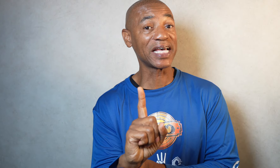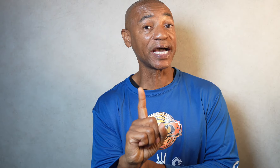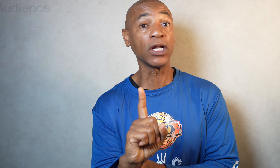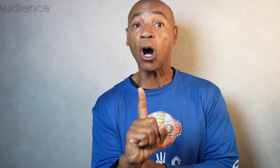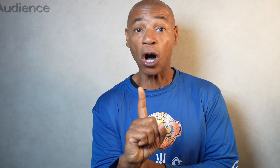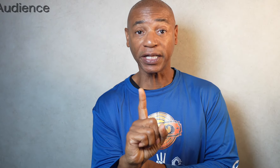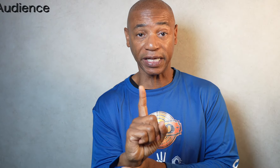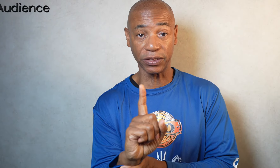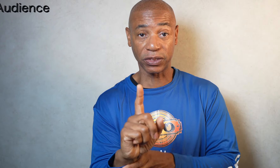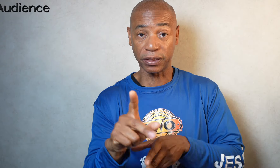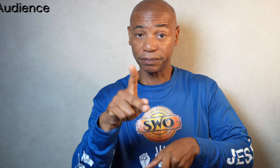sign audience.